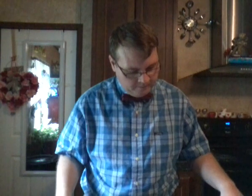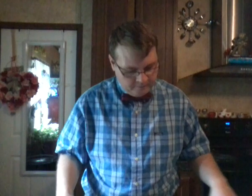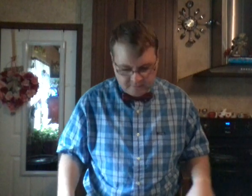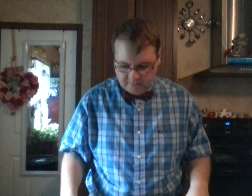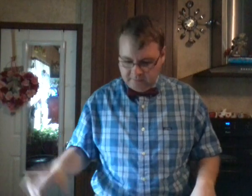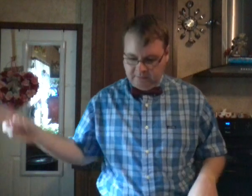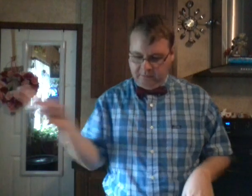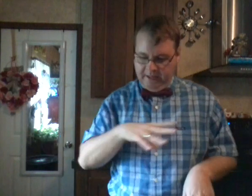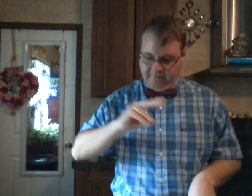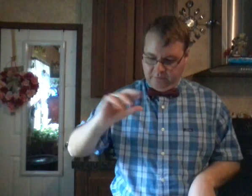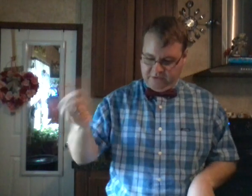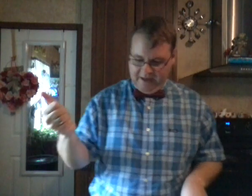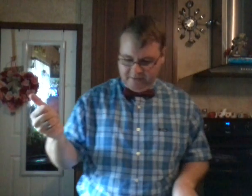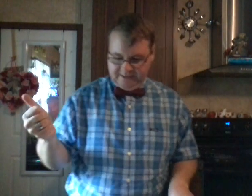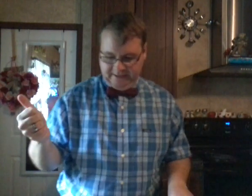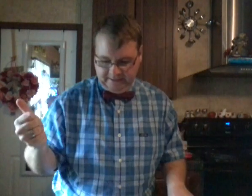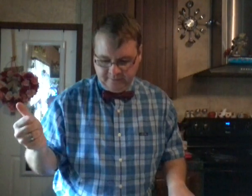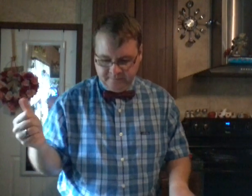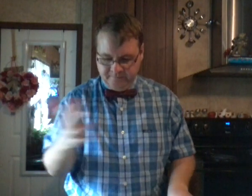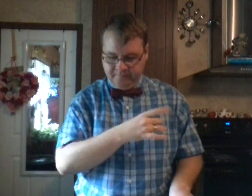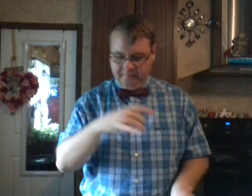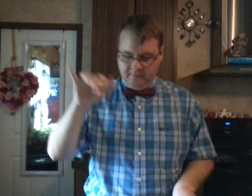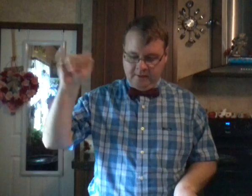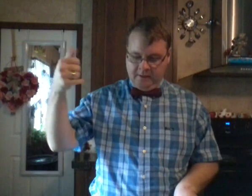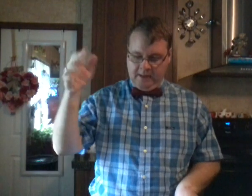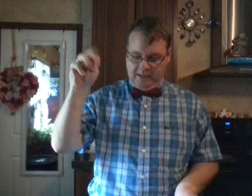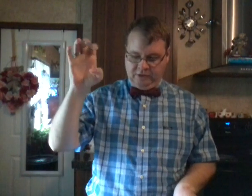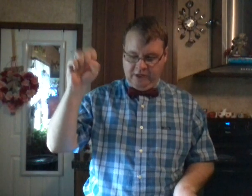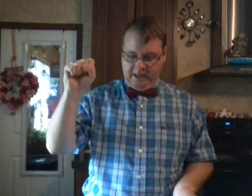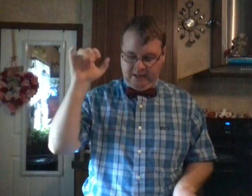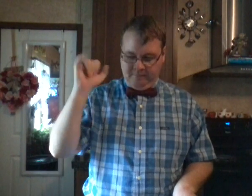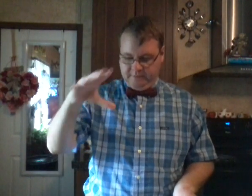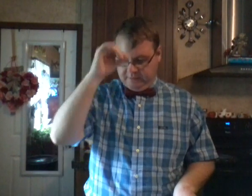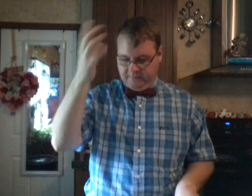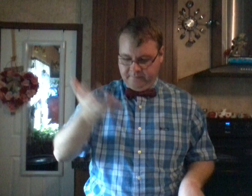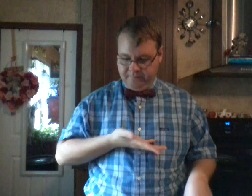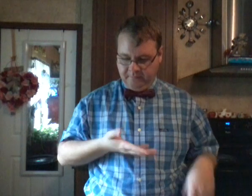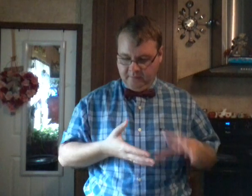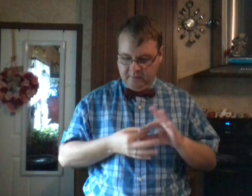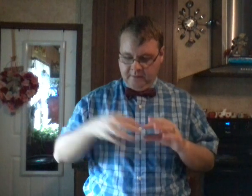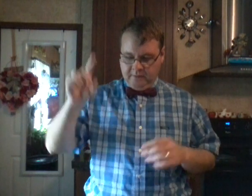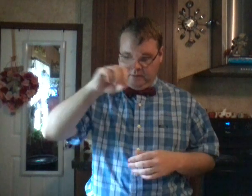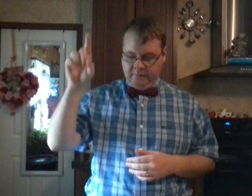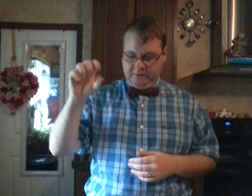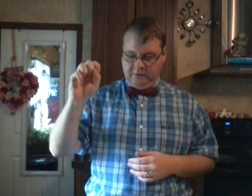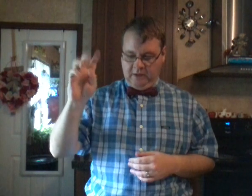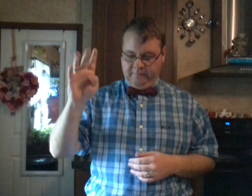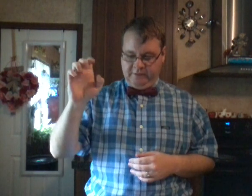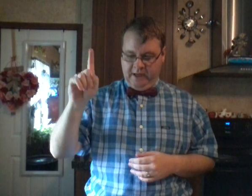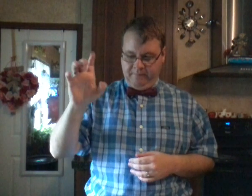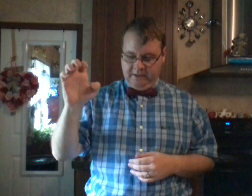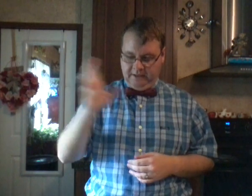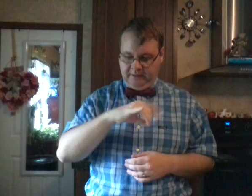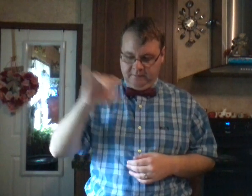And then we have verse 17, and James, the son of Zebedee,